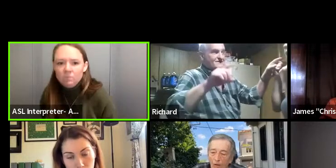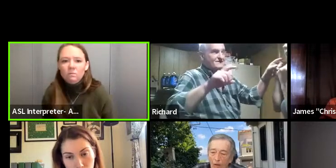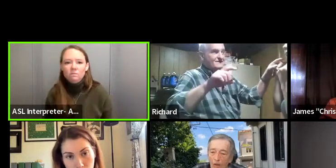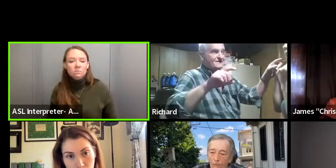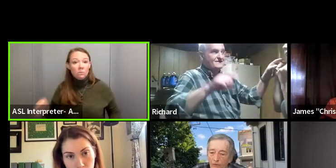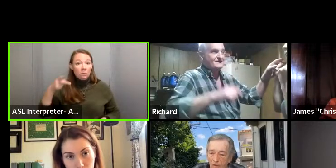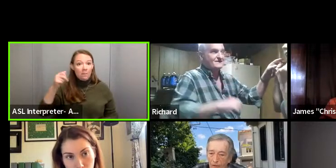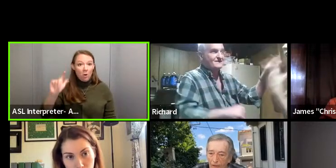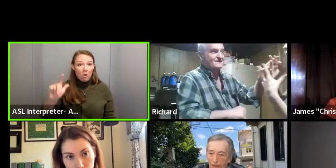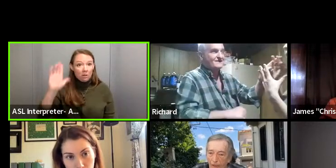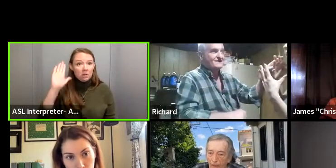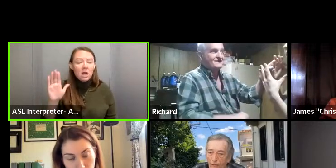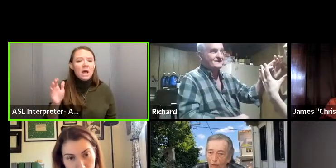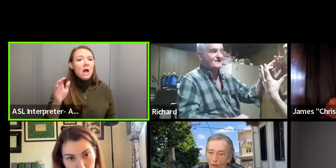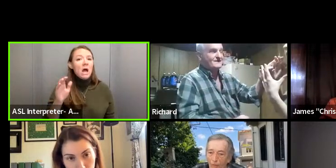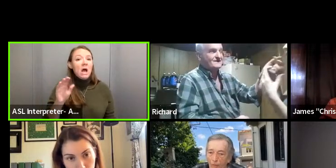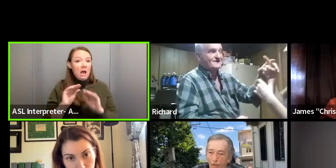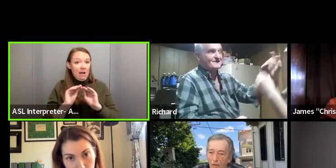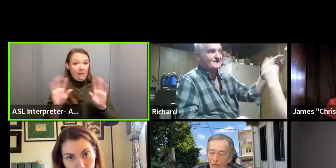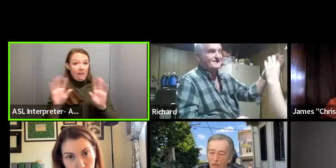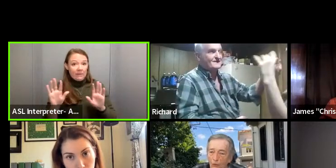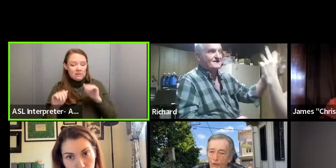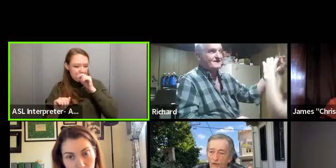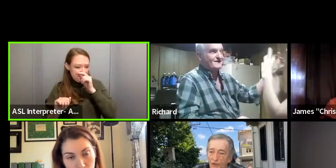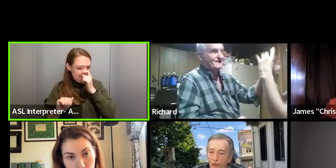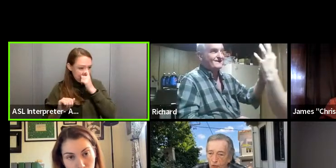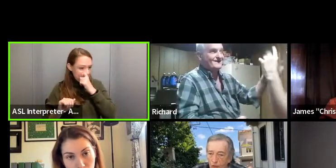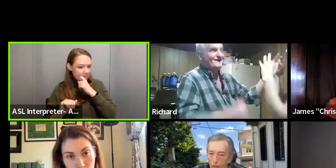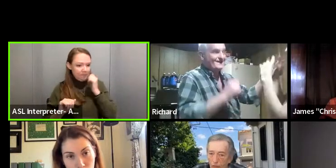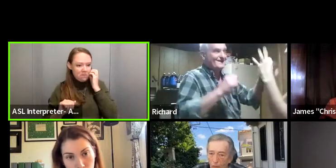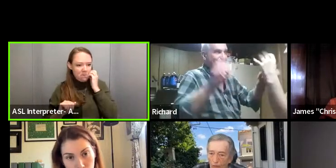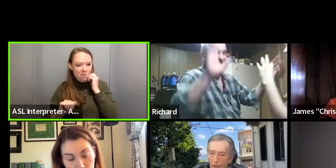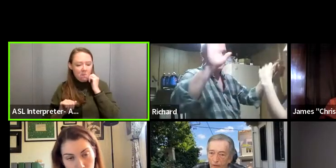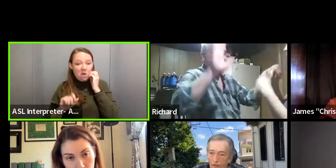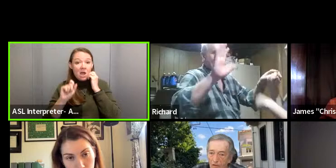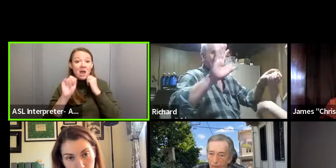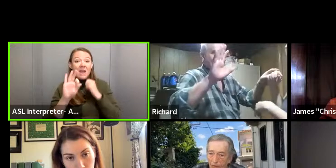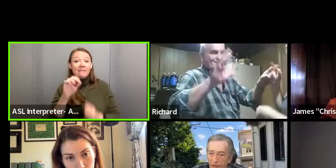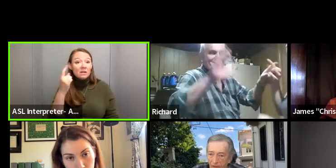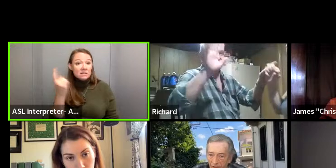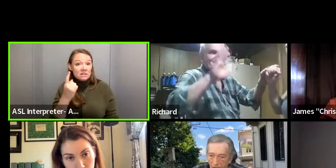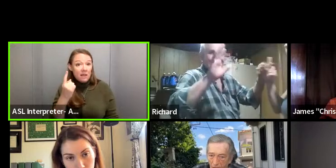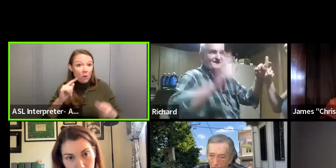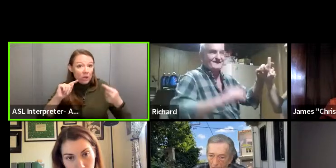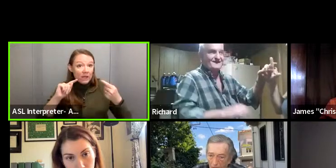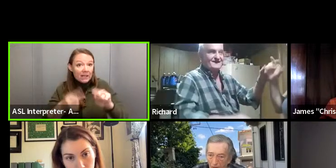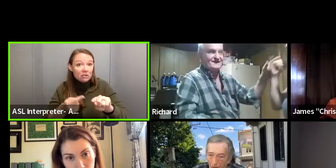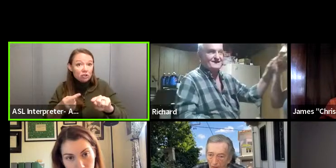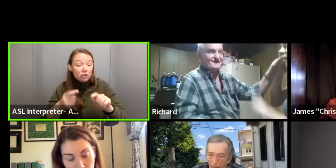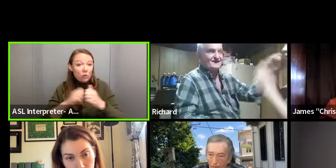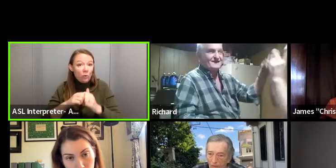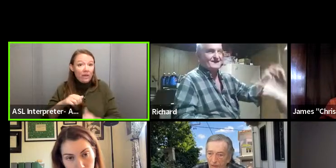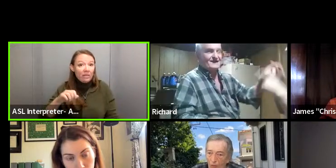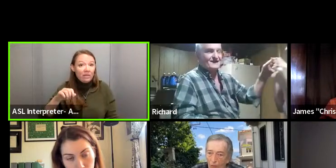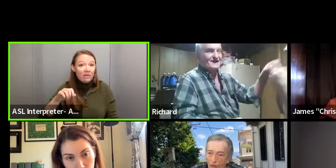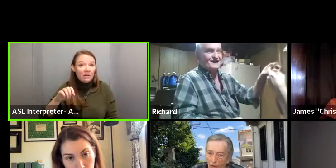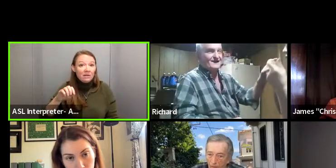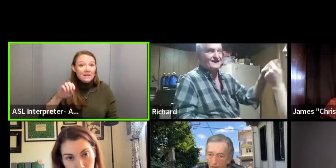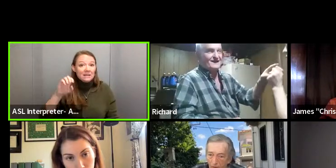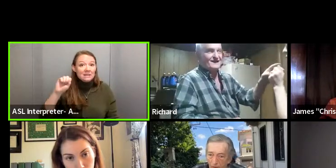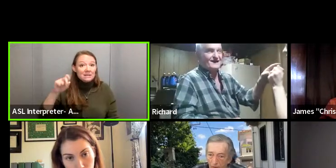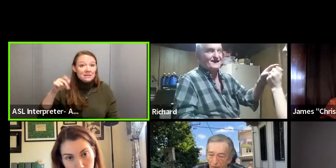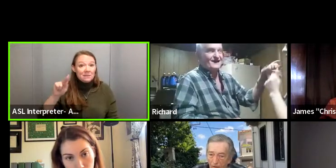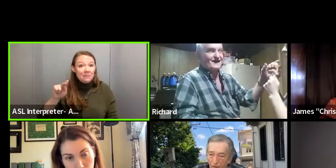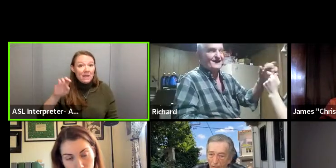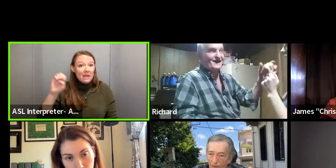so obviously anytime someone is injured with a SPIN e-scooter, there's a